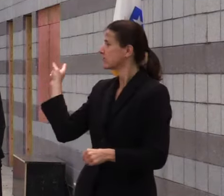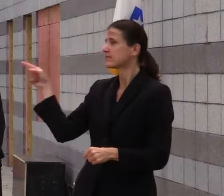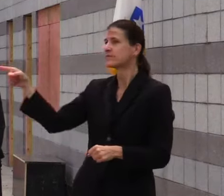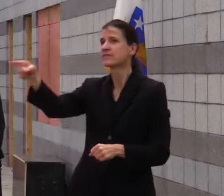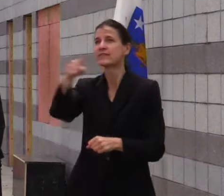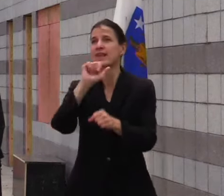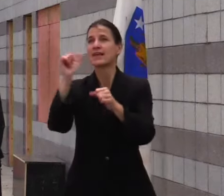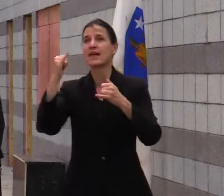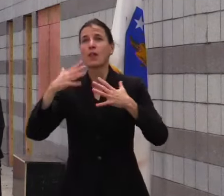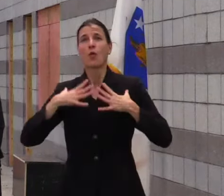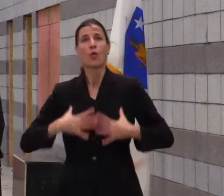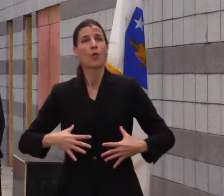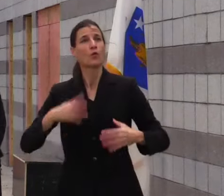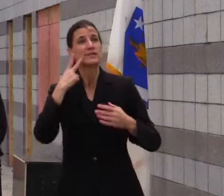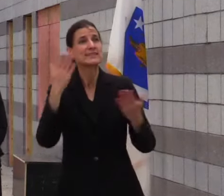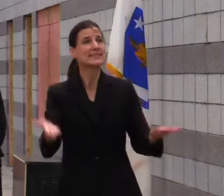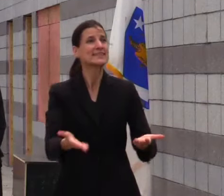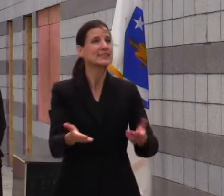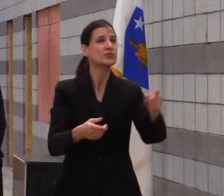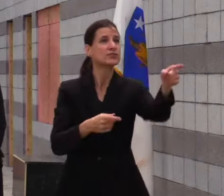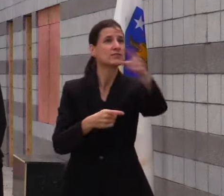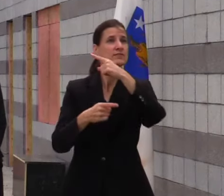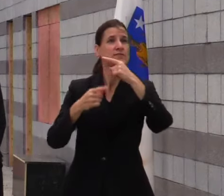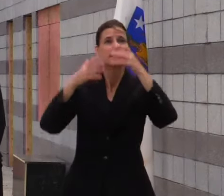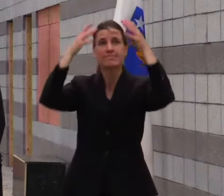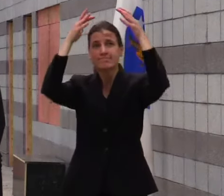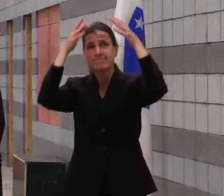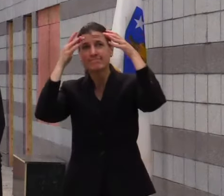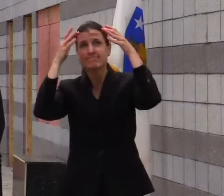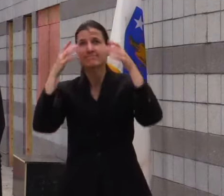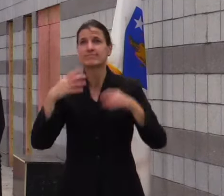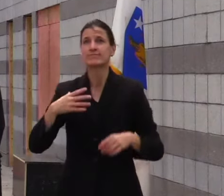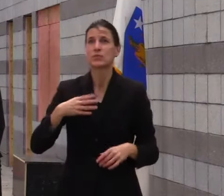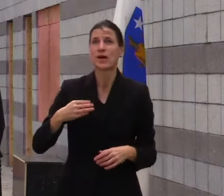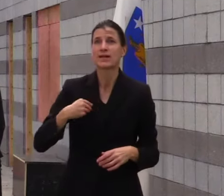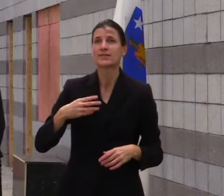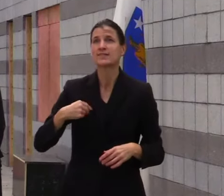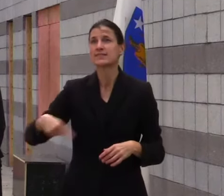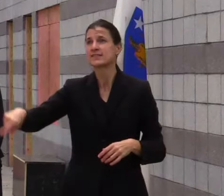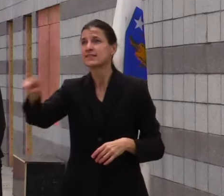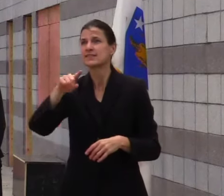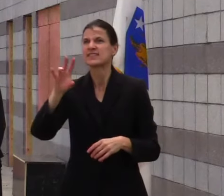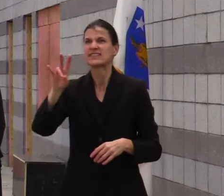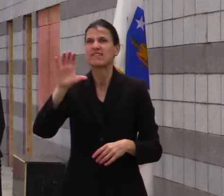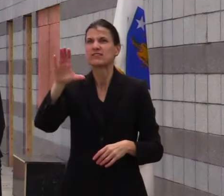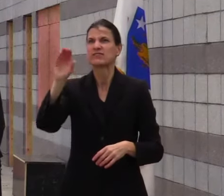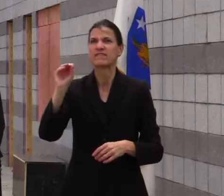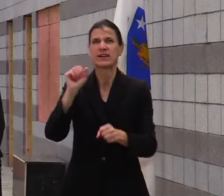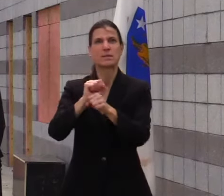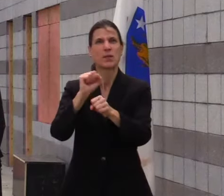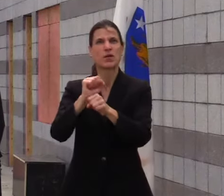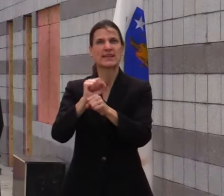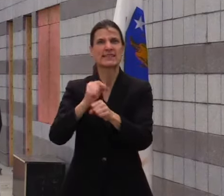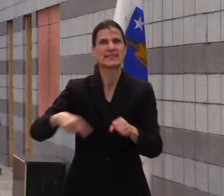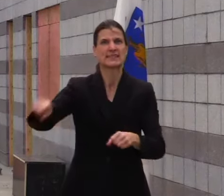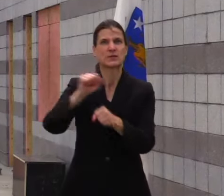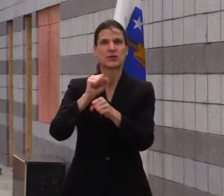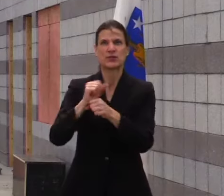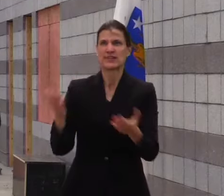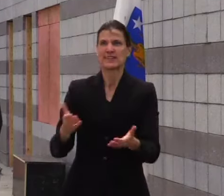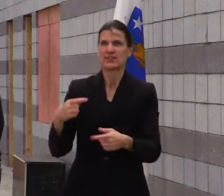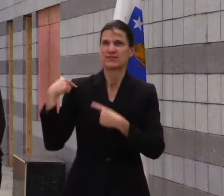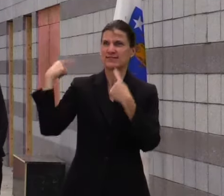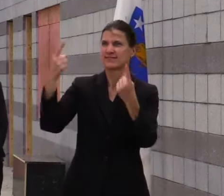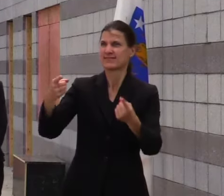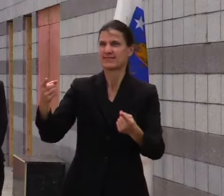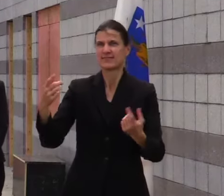many of the other 750 plus that are all the way up and down this line, working, by the way, around the